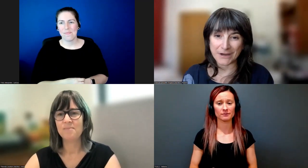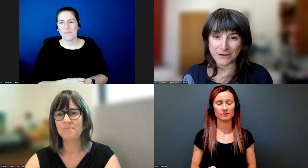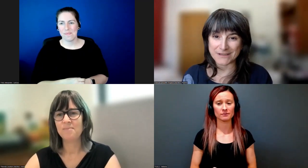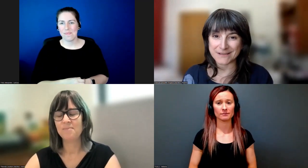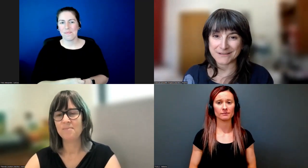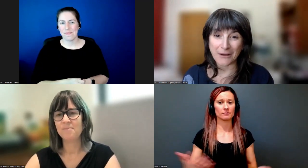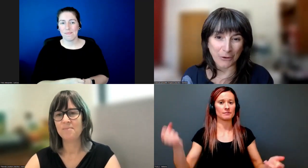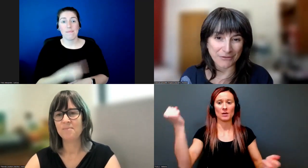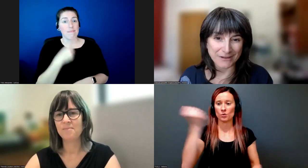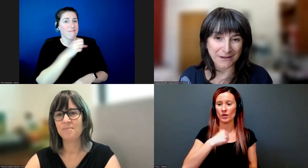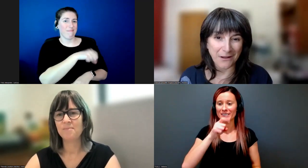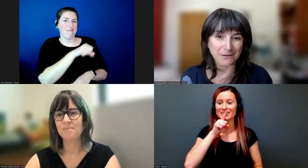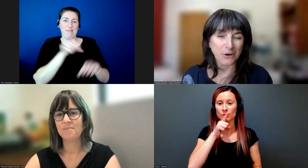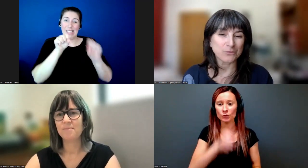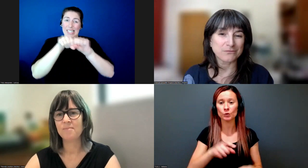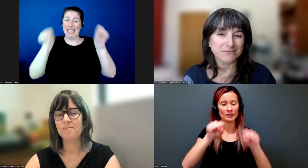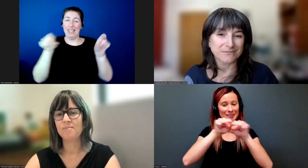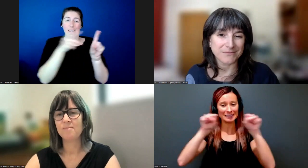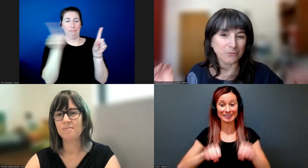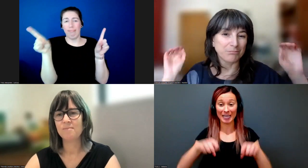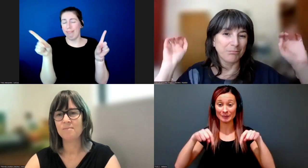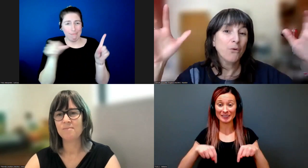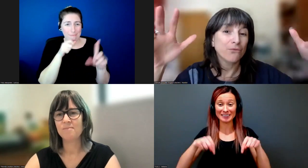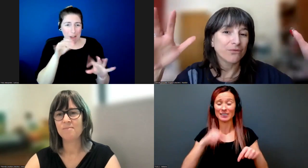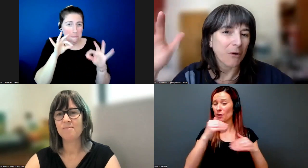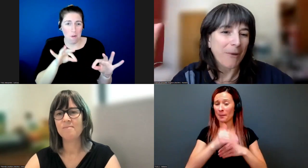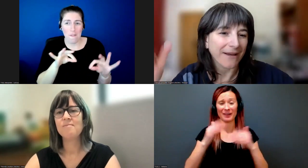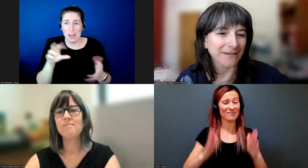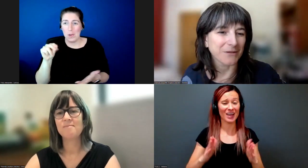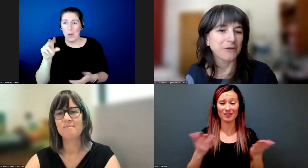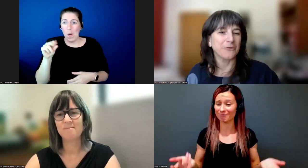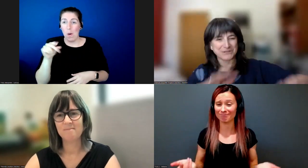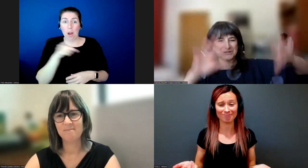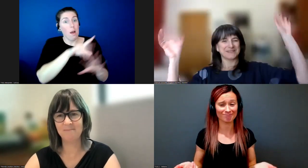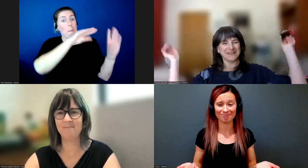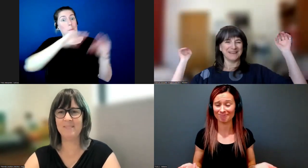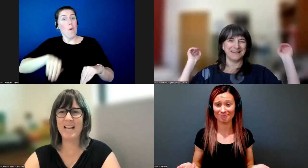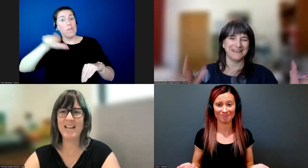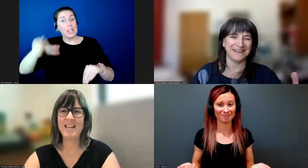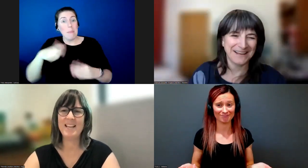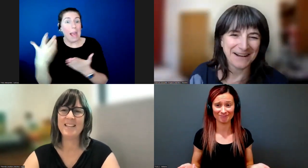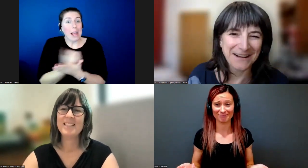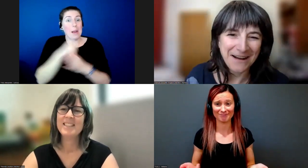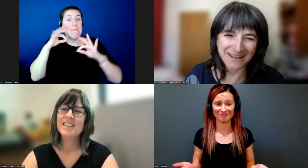here is not perfect at all. Don't move to Quebec, just